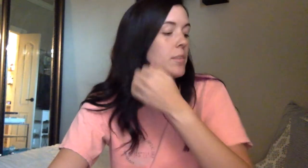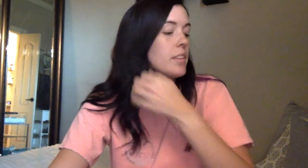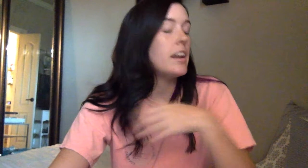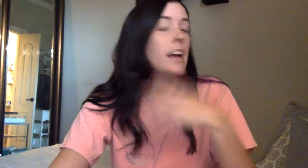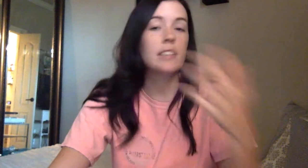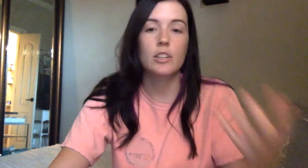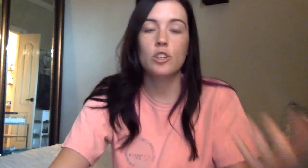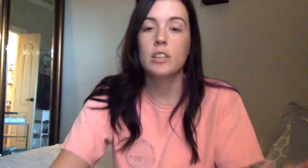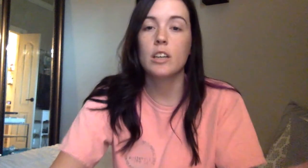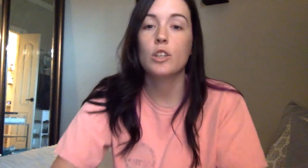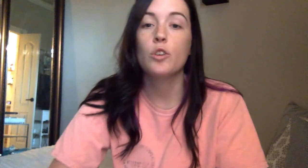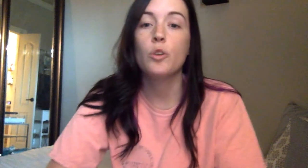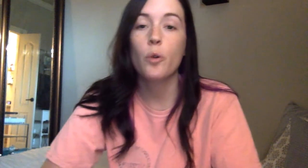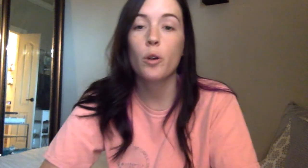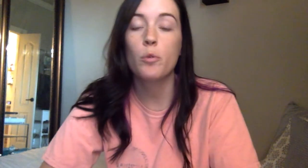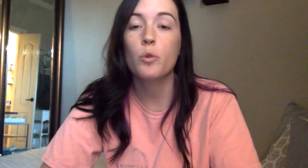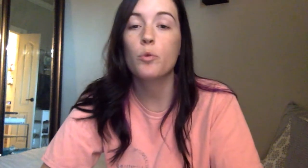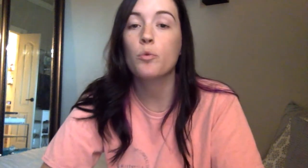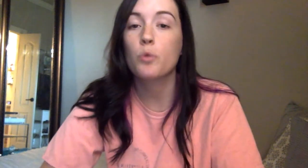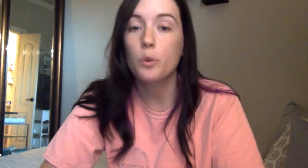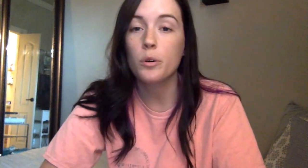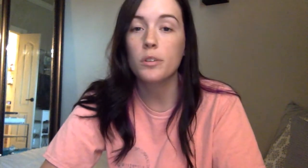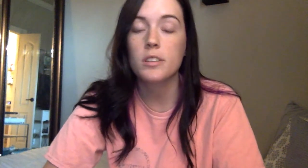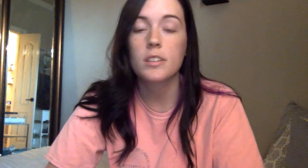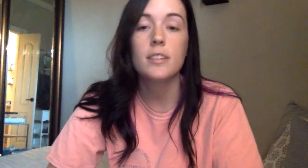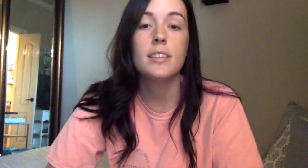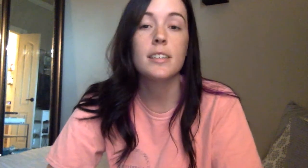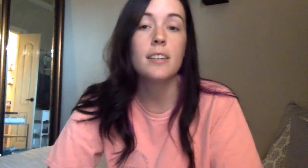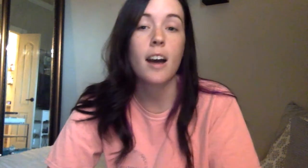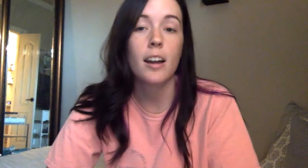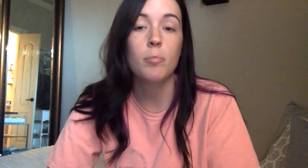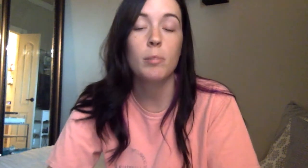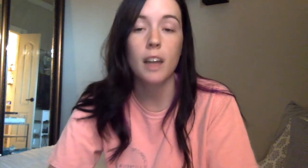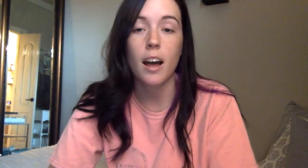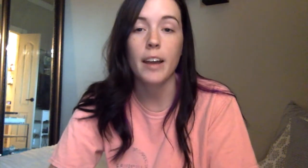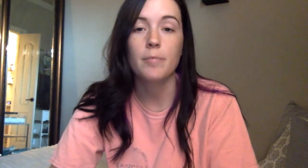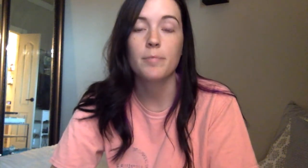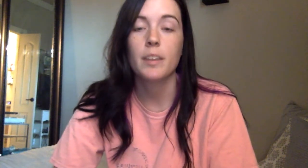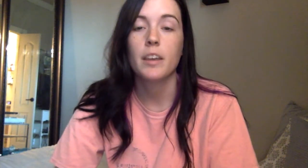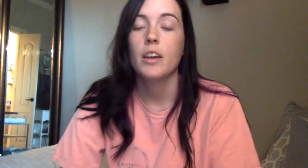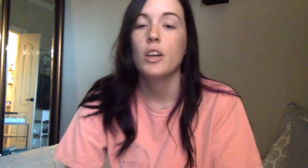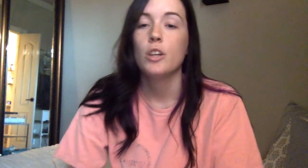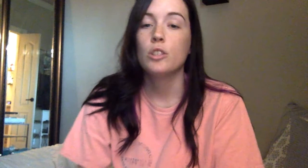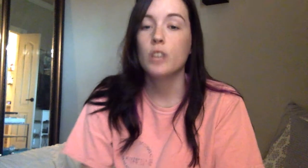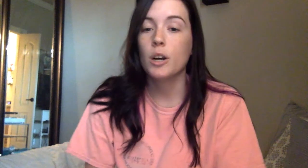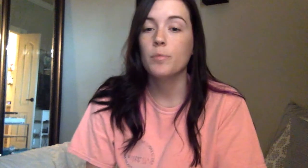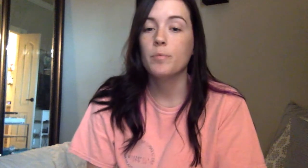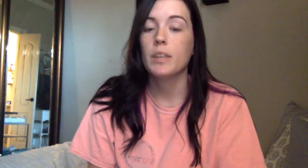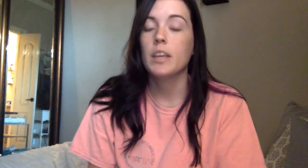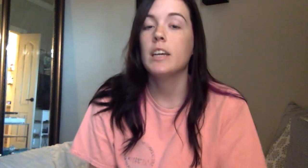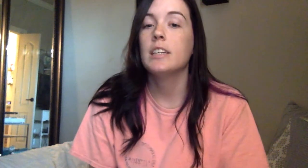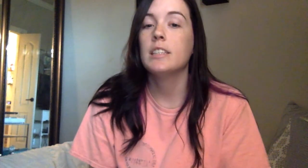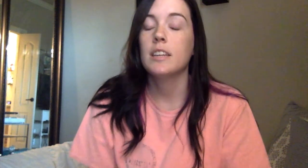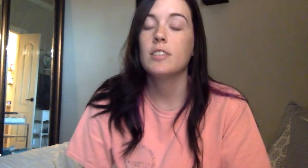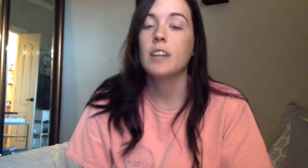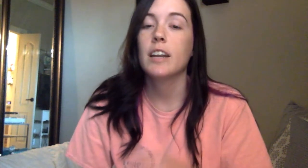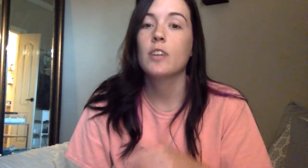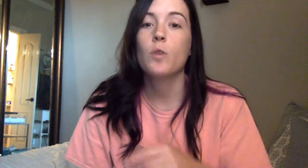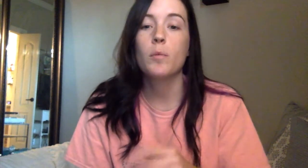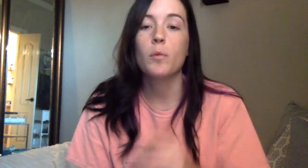The next line she says, normal rules did not apply. So instead of signing normal, we're